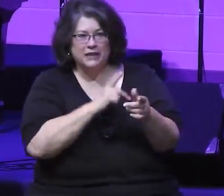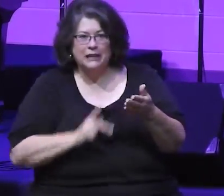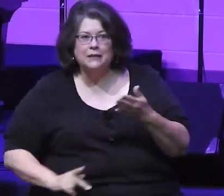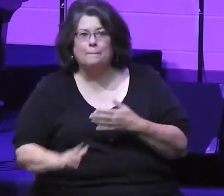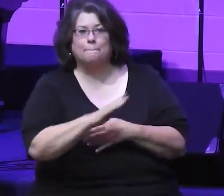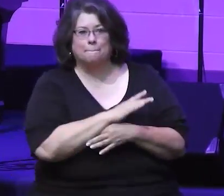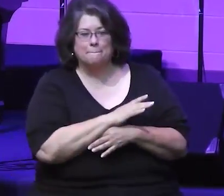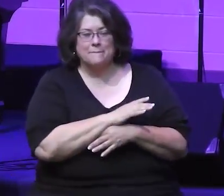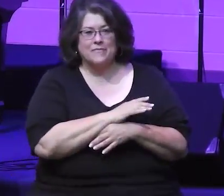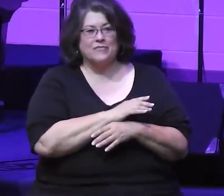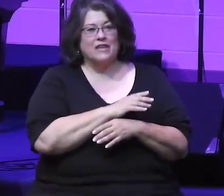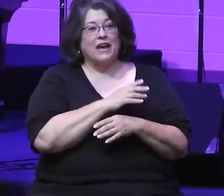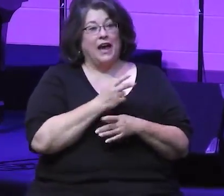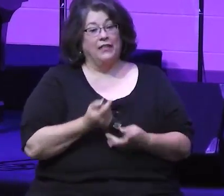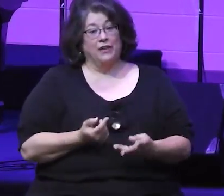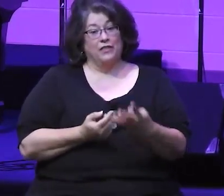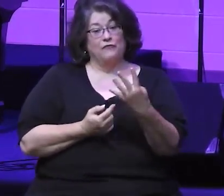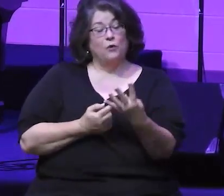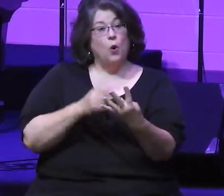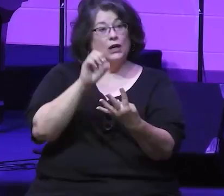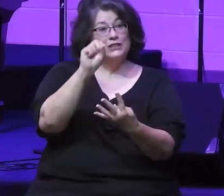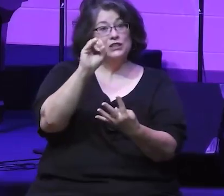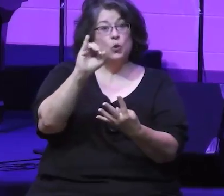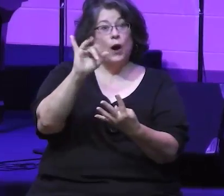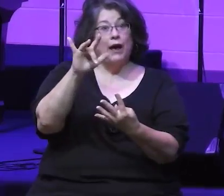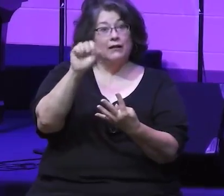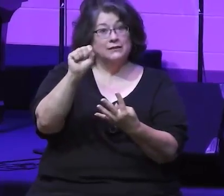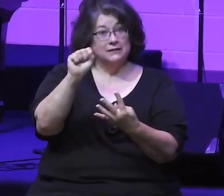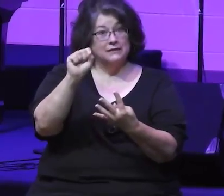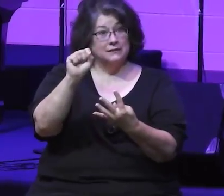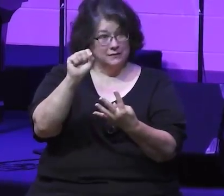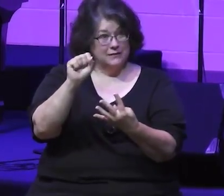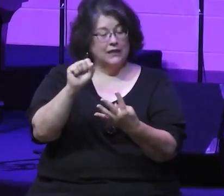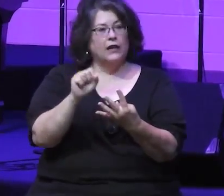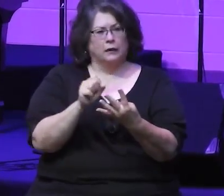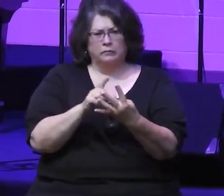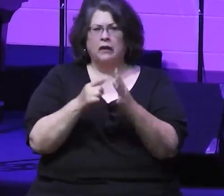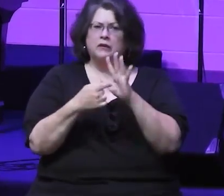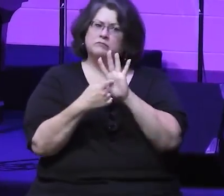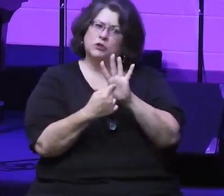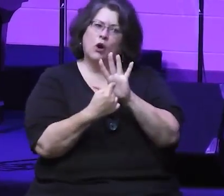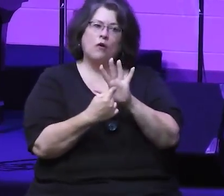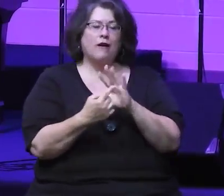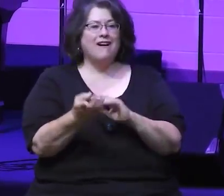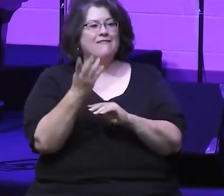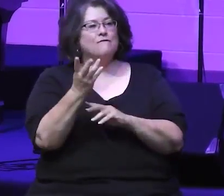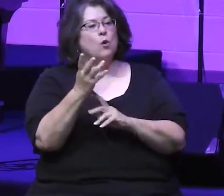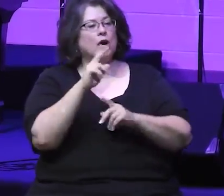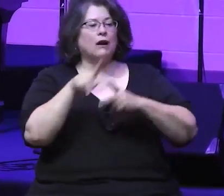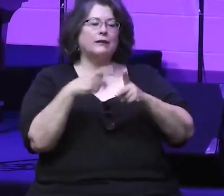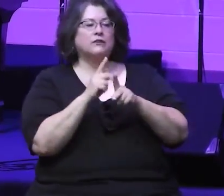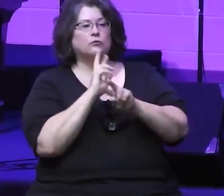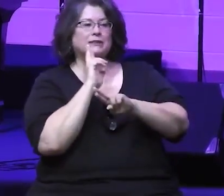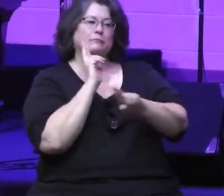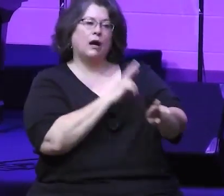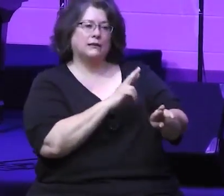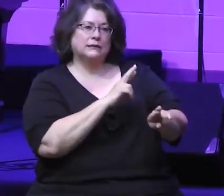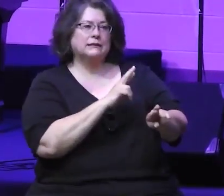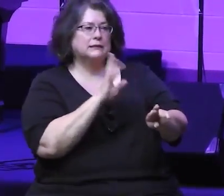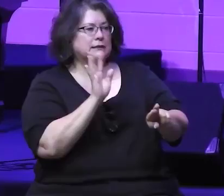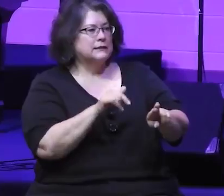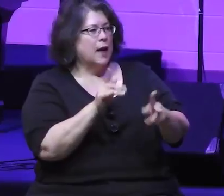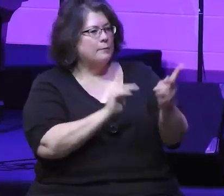main characters in his story, offer to us 4 either types of people or 4 responses to the message of the